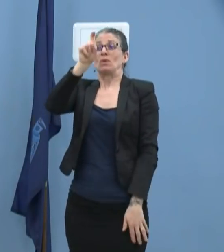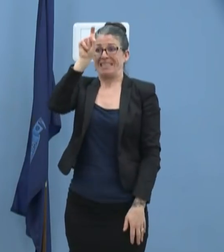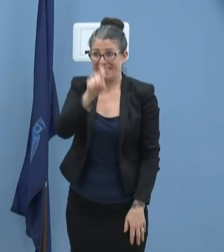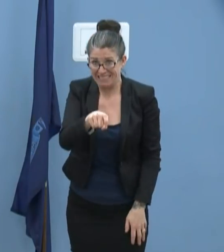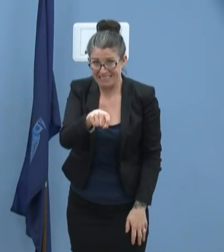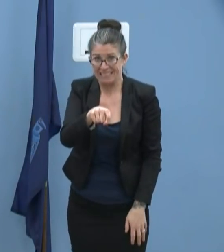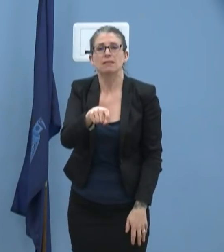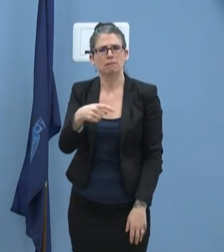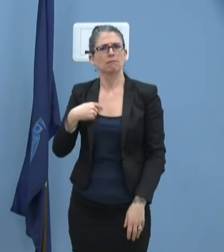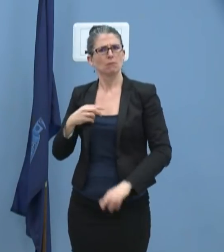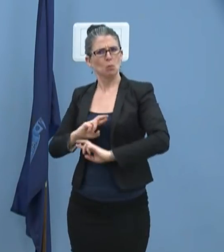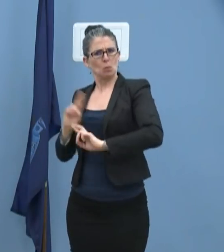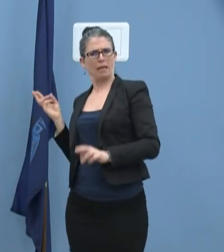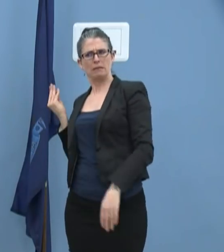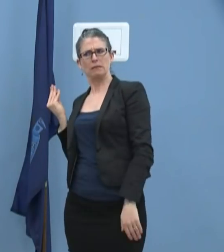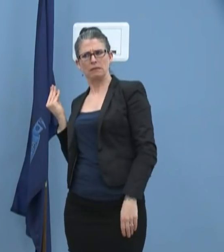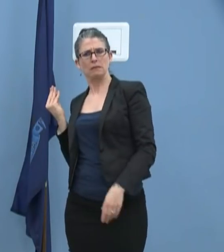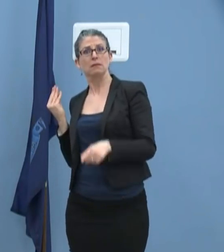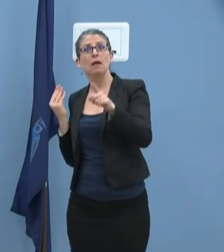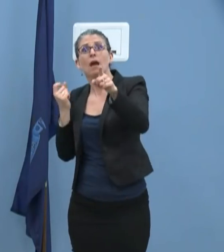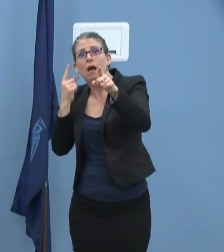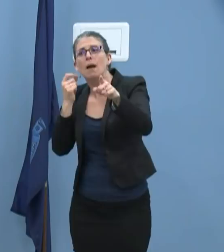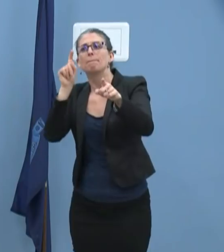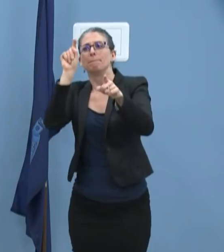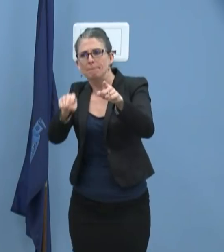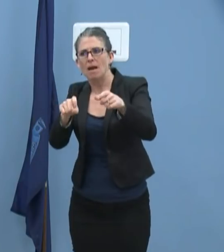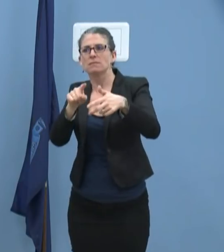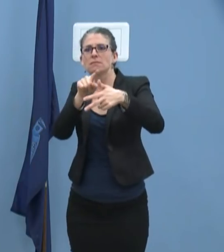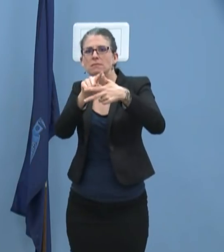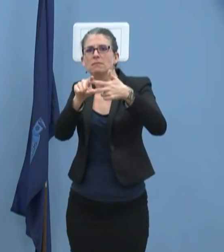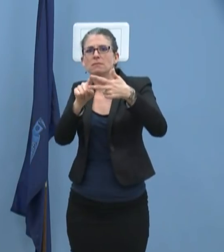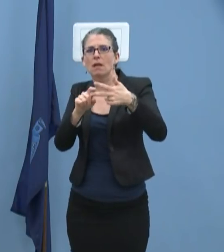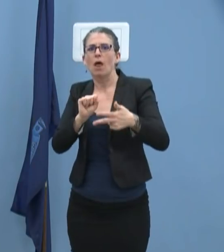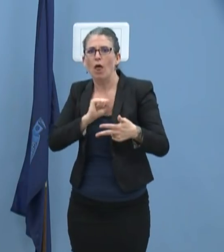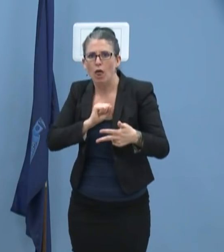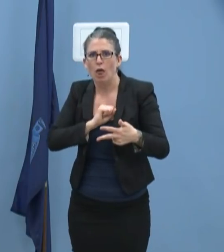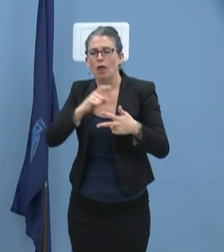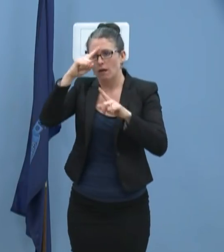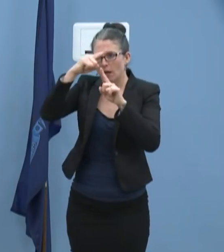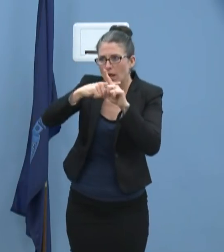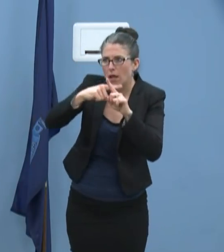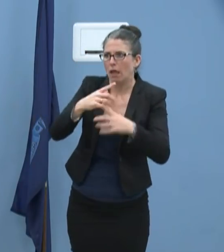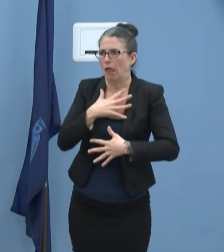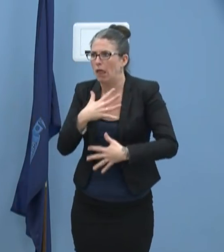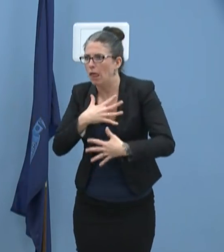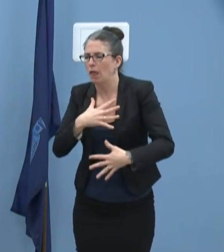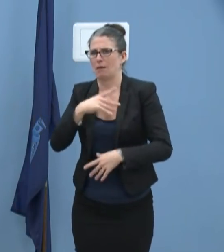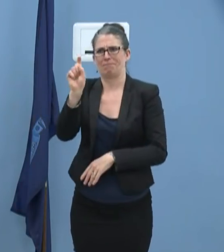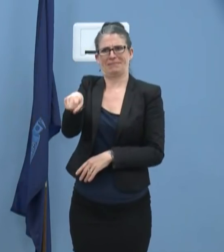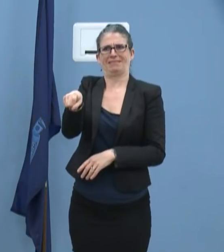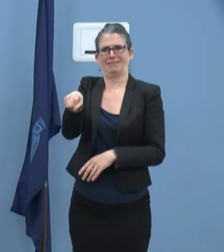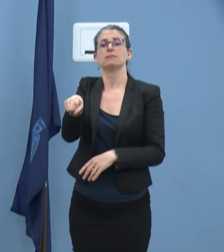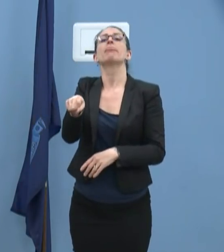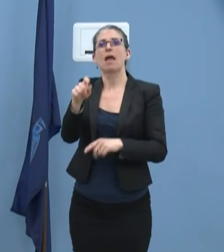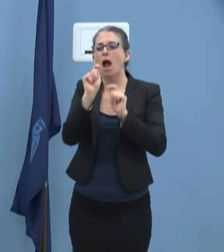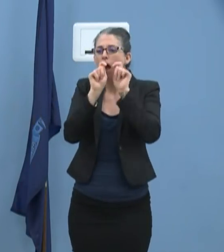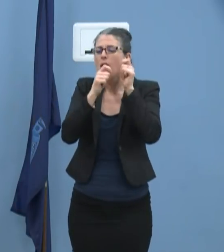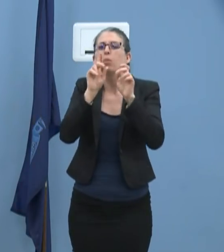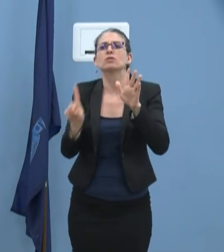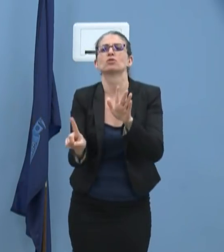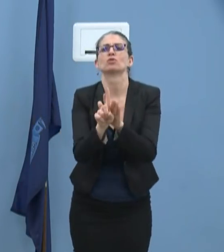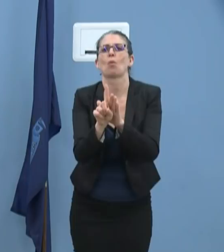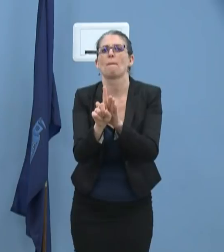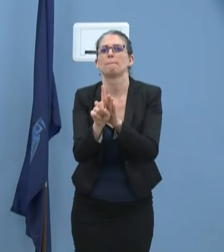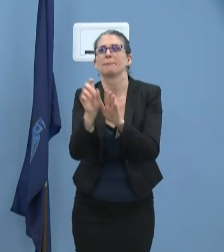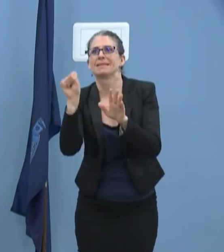results, we can interpret them properly. Hence the concern about testing individuals who don't have symptoms. It's something that my team